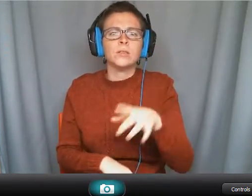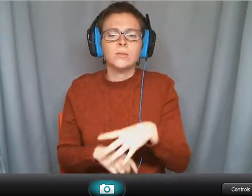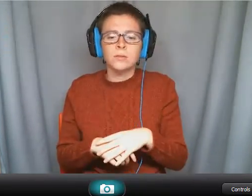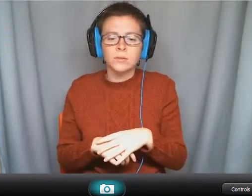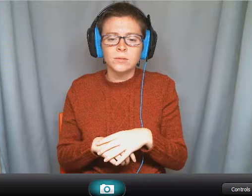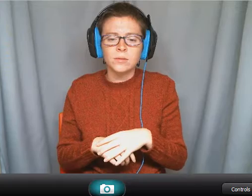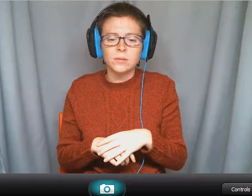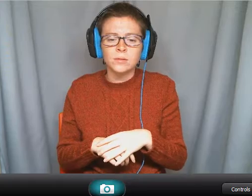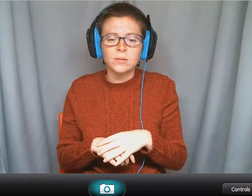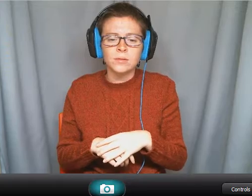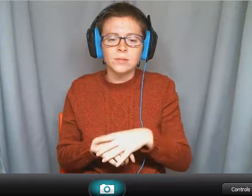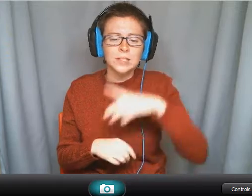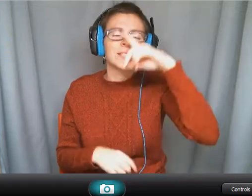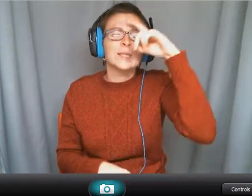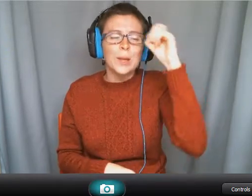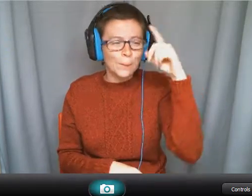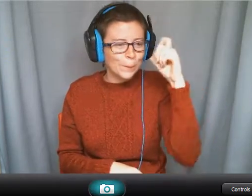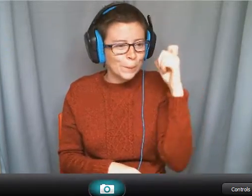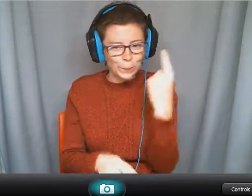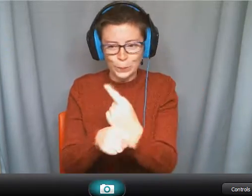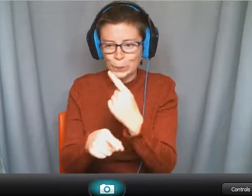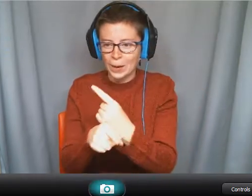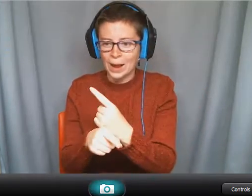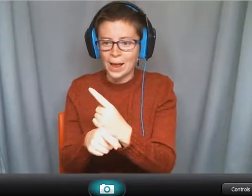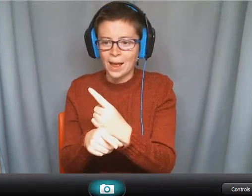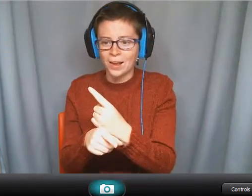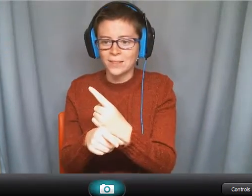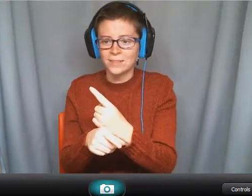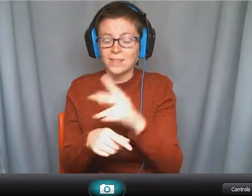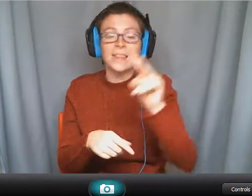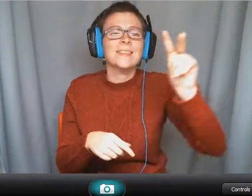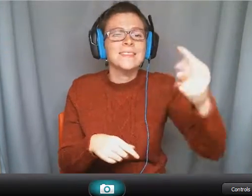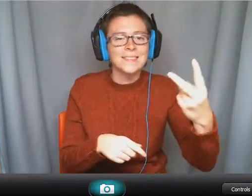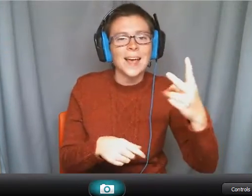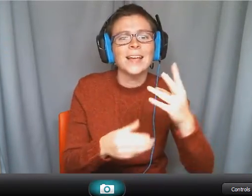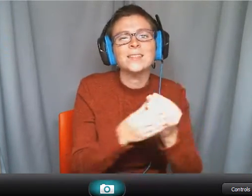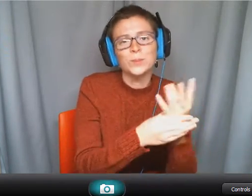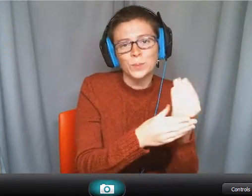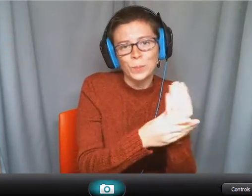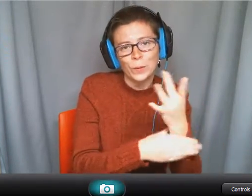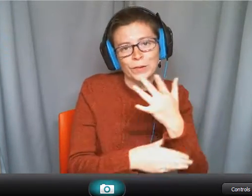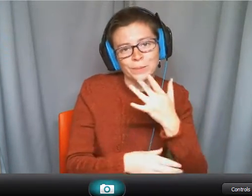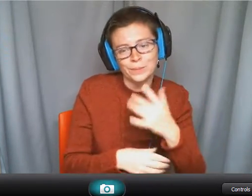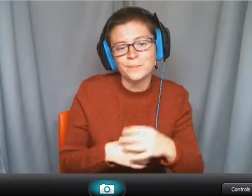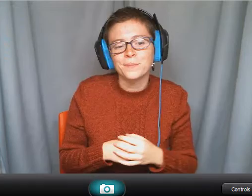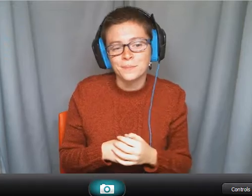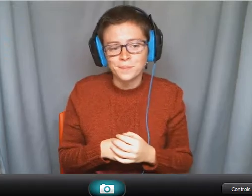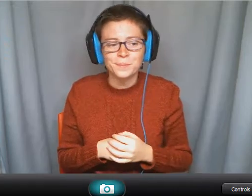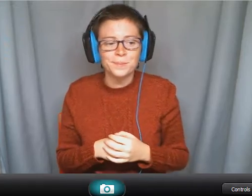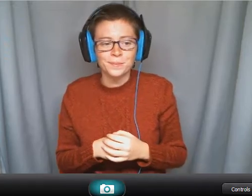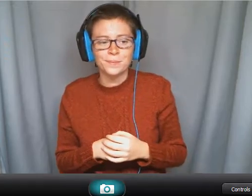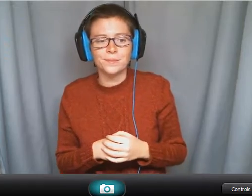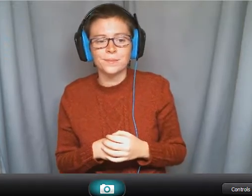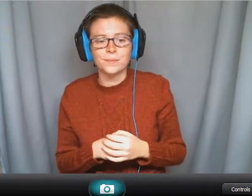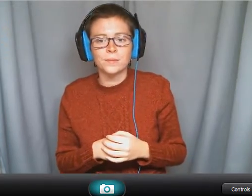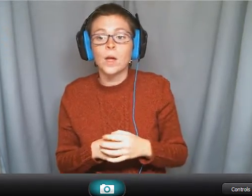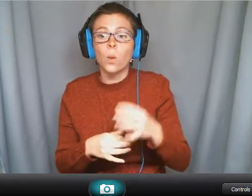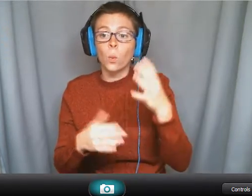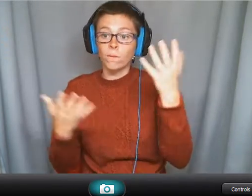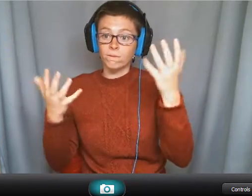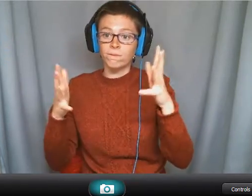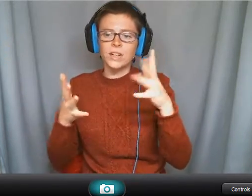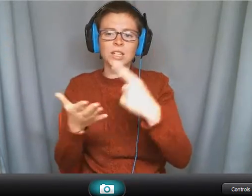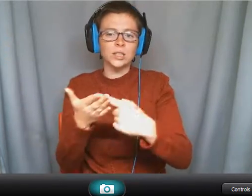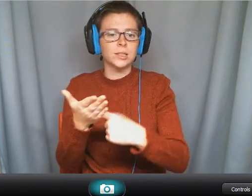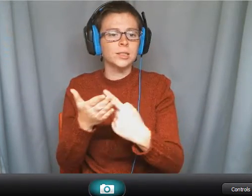girls, let's finish our discussion about weather by reading What Will the Weather Be